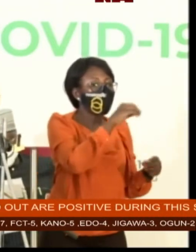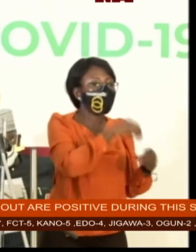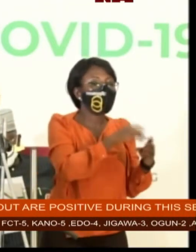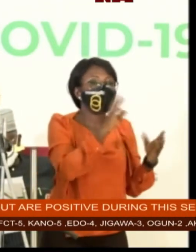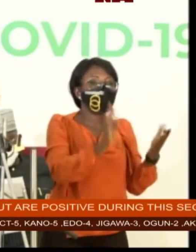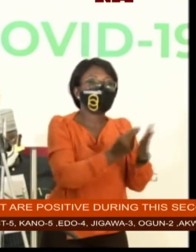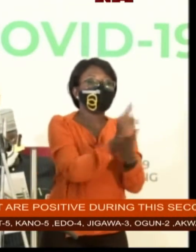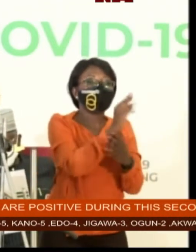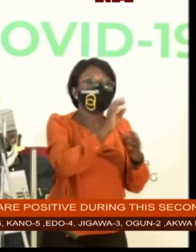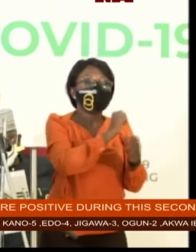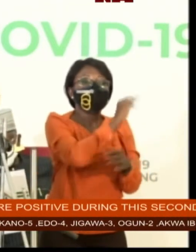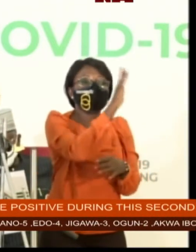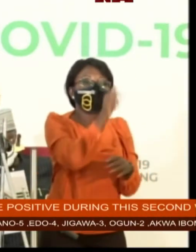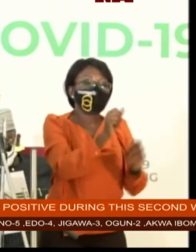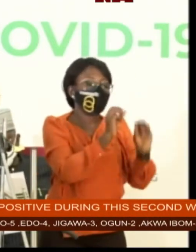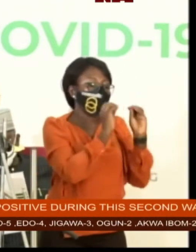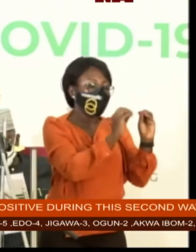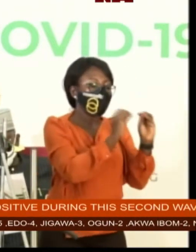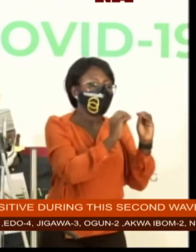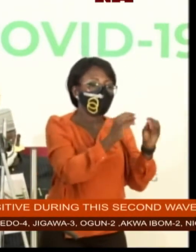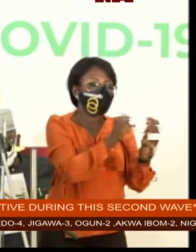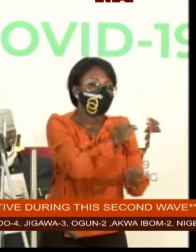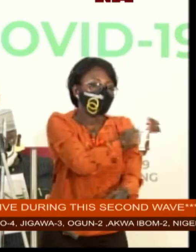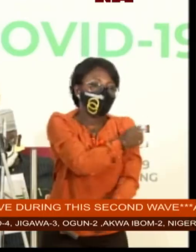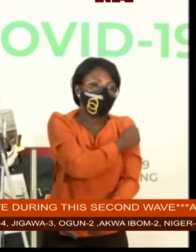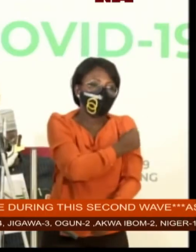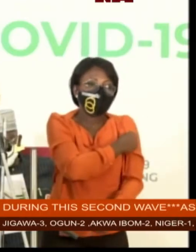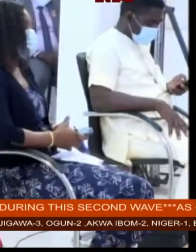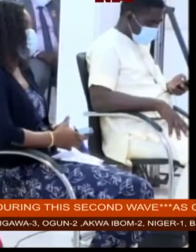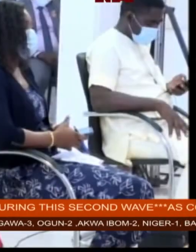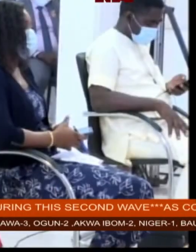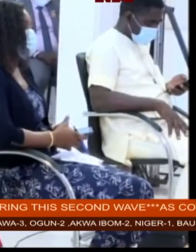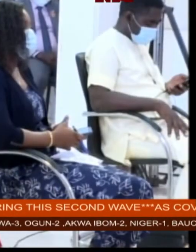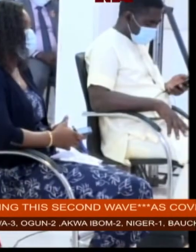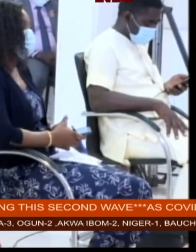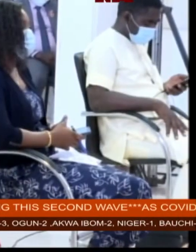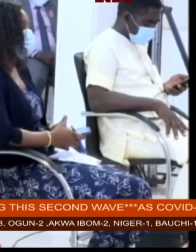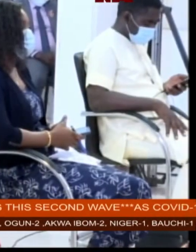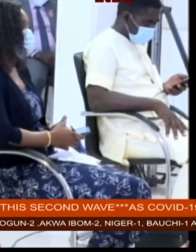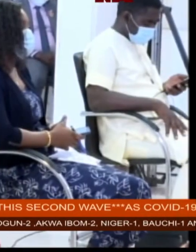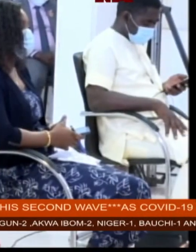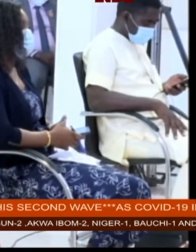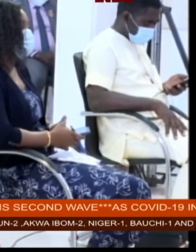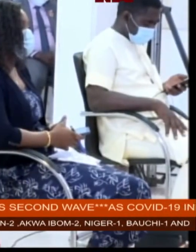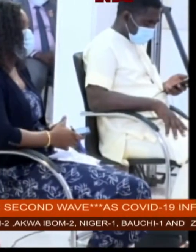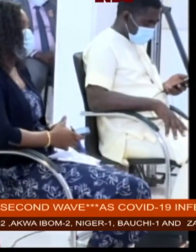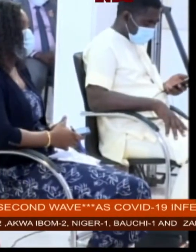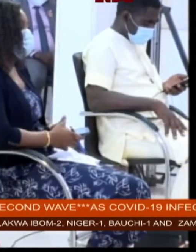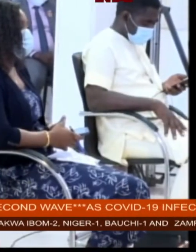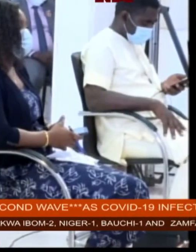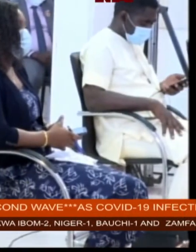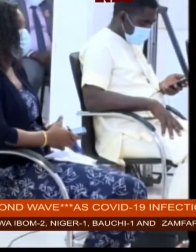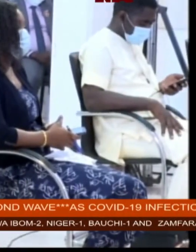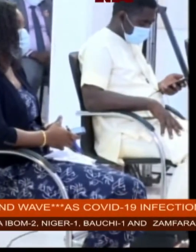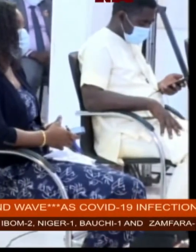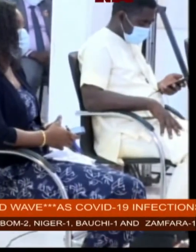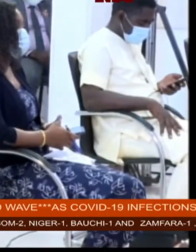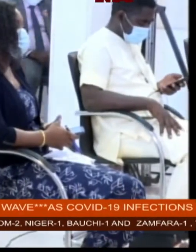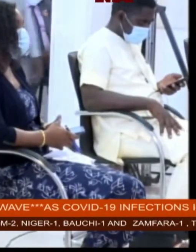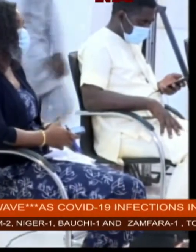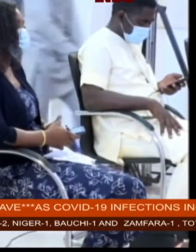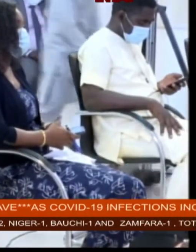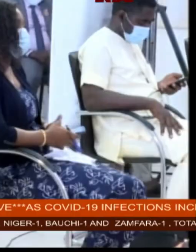Abuja Teaching Hospital, in the Bingham University in Jos, and in the Federal Medical Center in Kefi. There